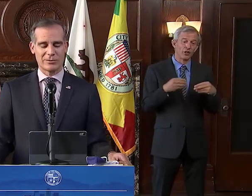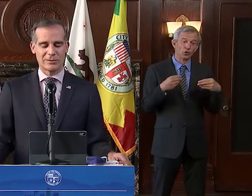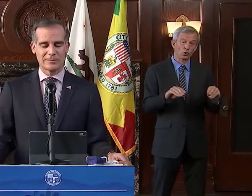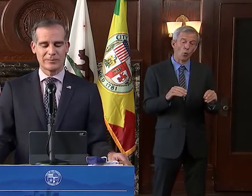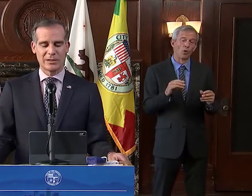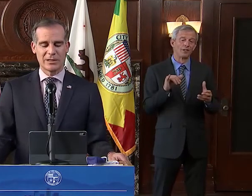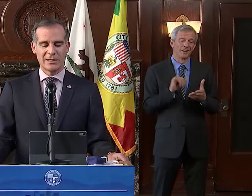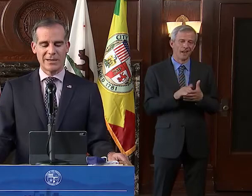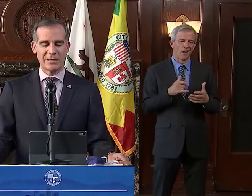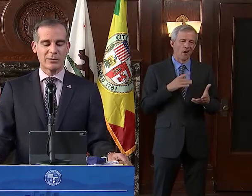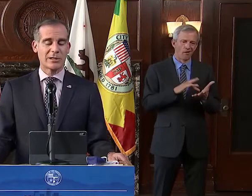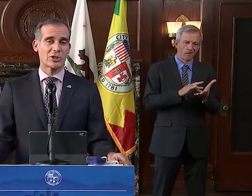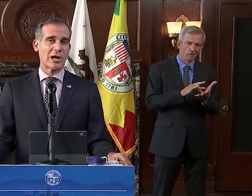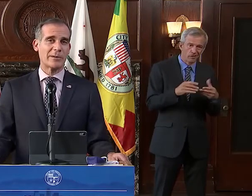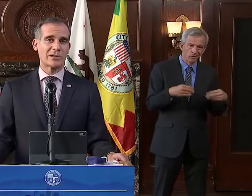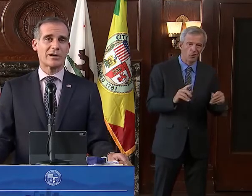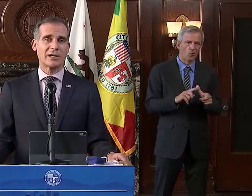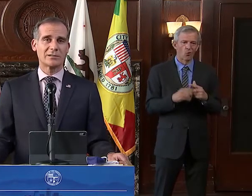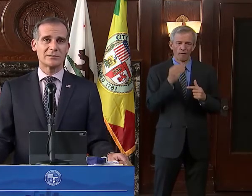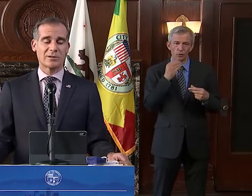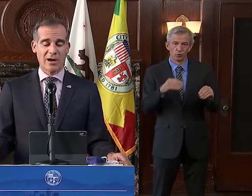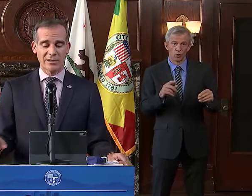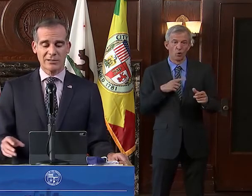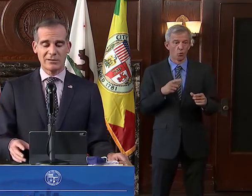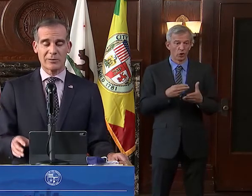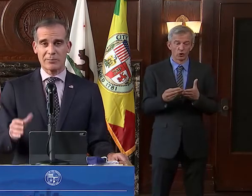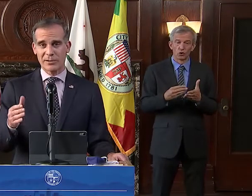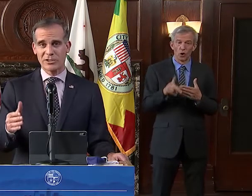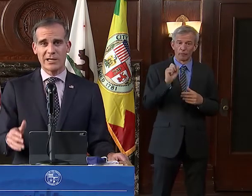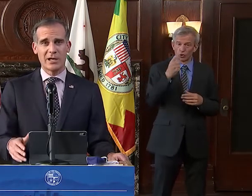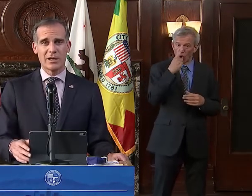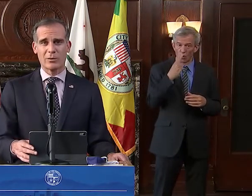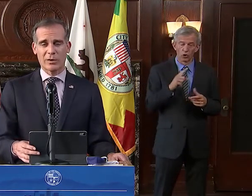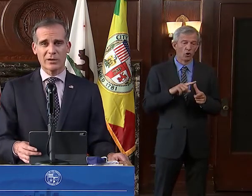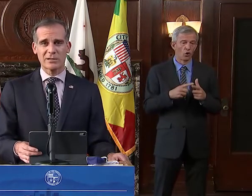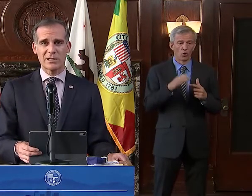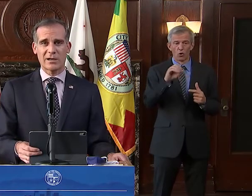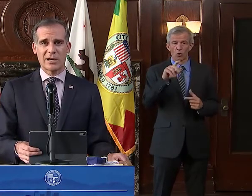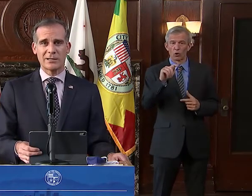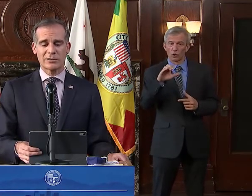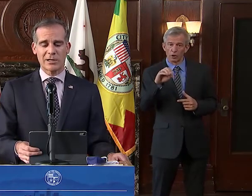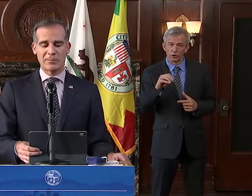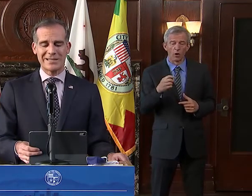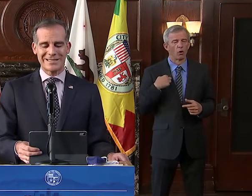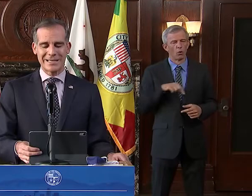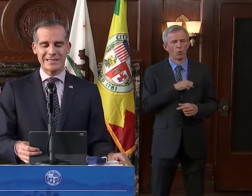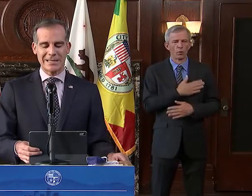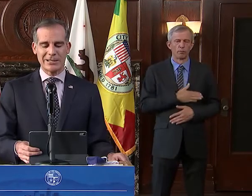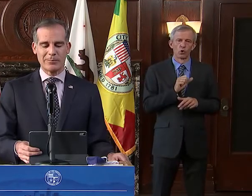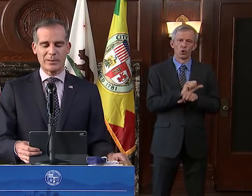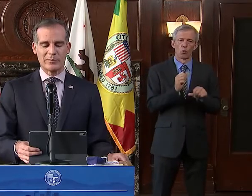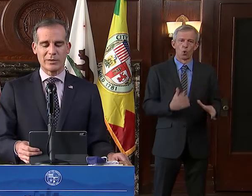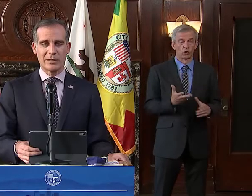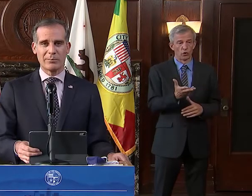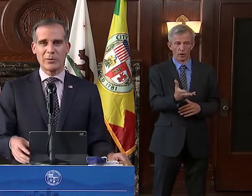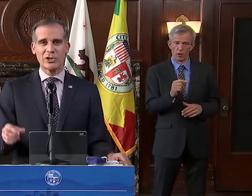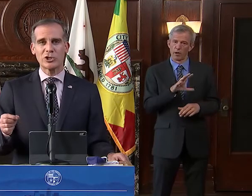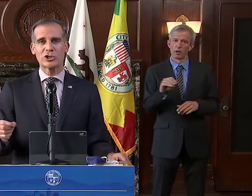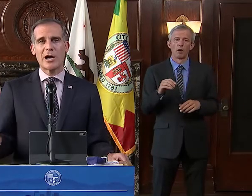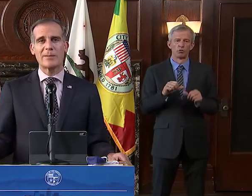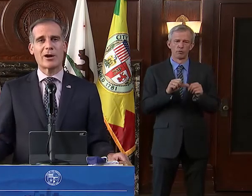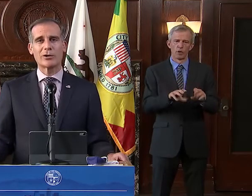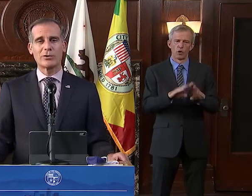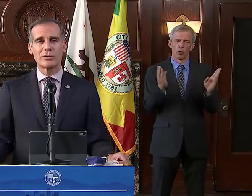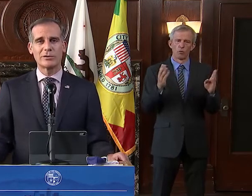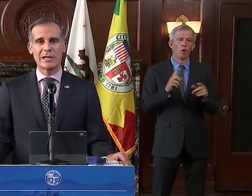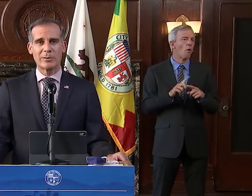grocery stores. That meant that we could shop at Target or Costco, and we appreciate the workers there, and those companies stayed open. But we couldn't